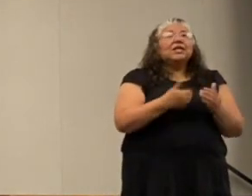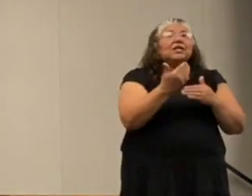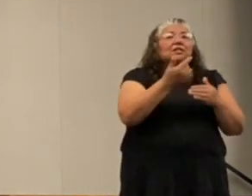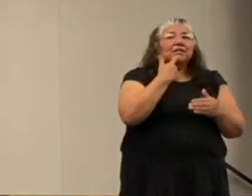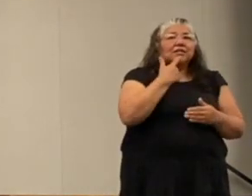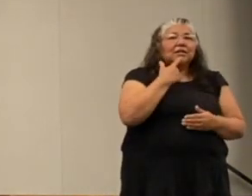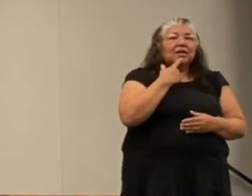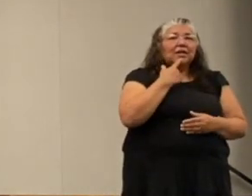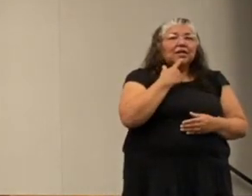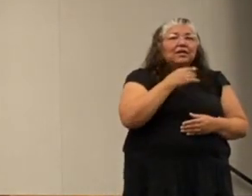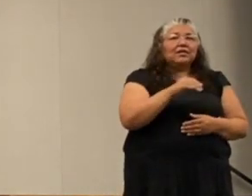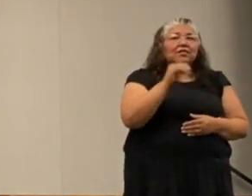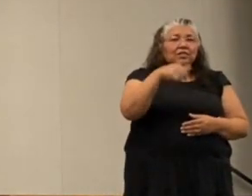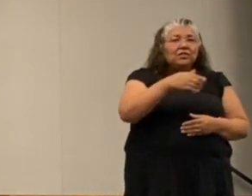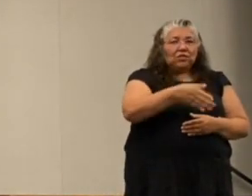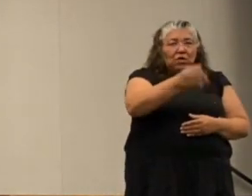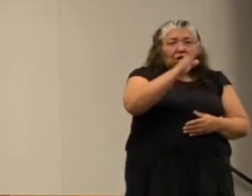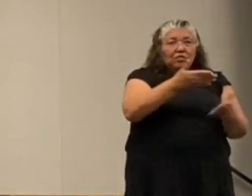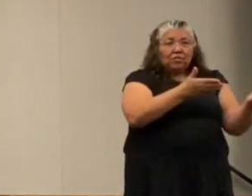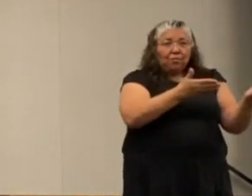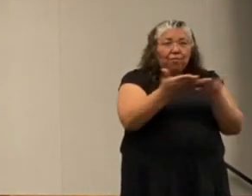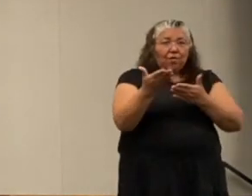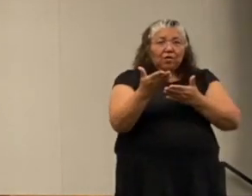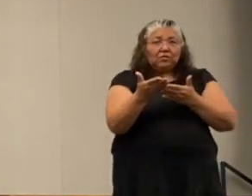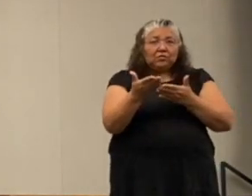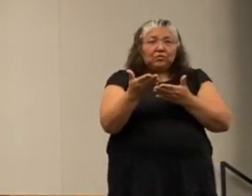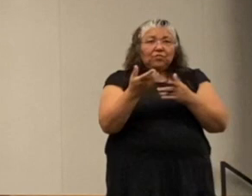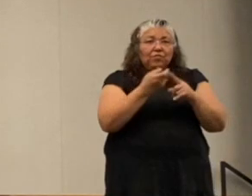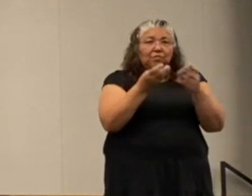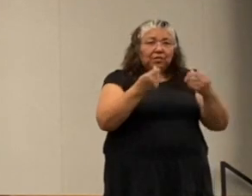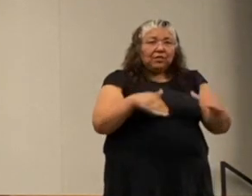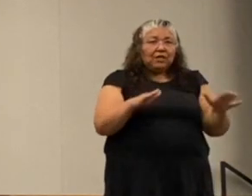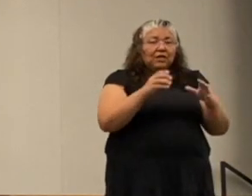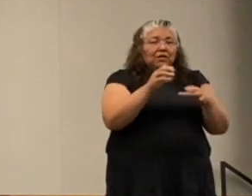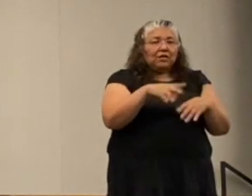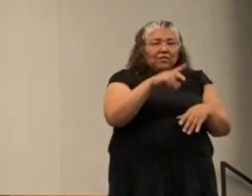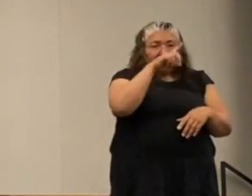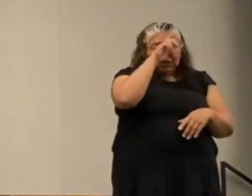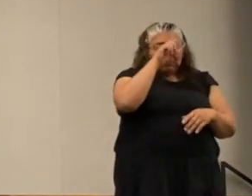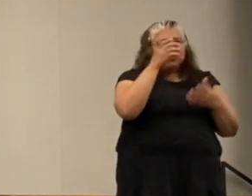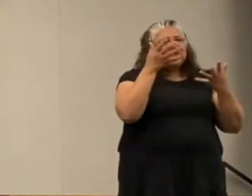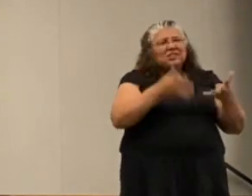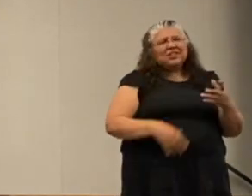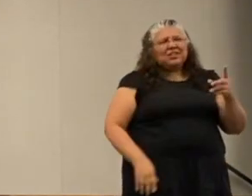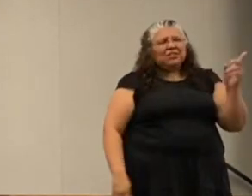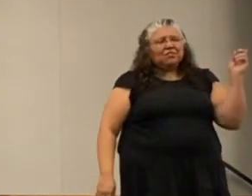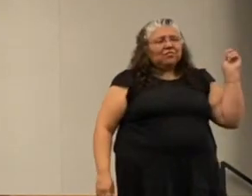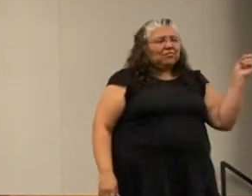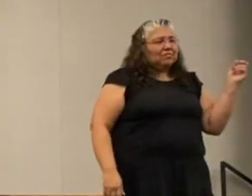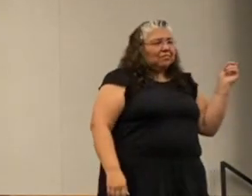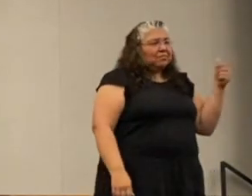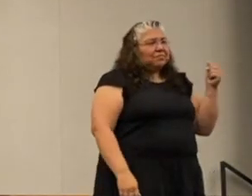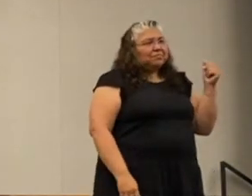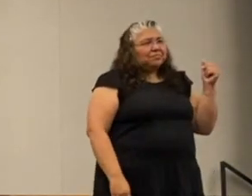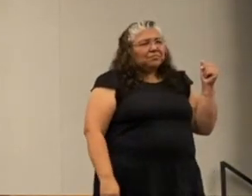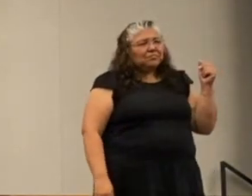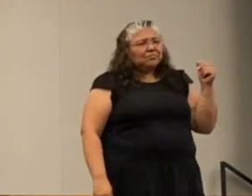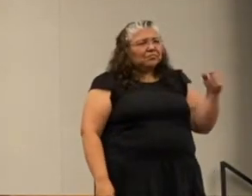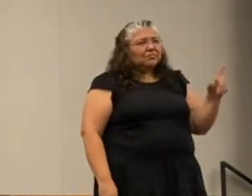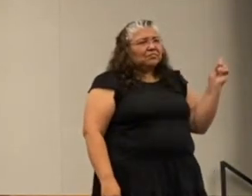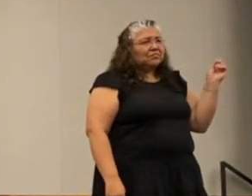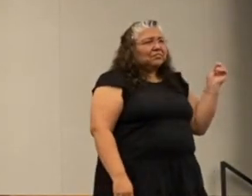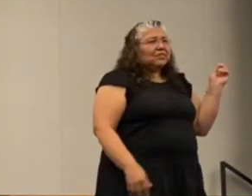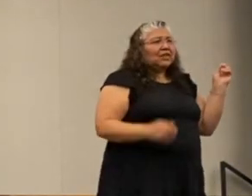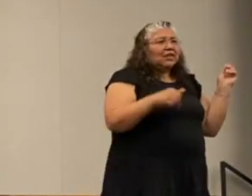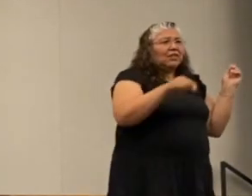Then they said, Israel, these are your gods who brought you up from the land of Egypt. Just leave this up here for just a moment. I want you to, this is